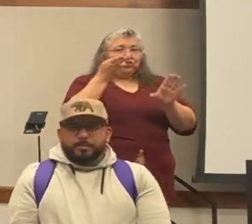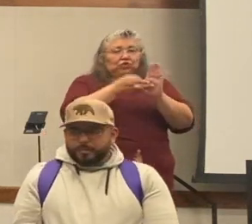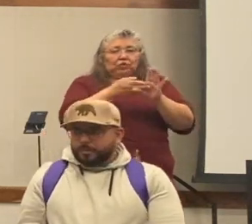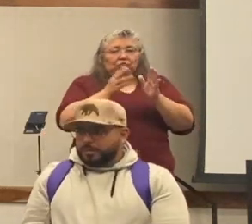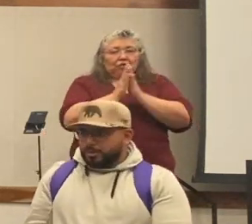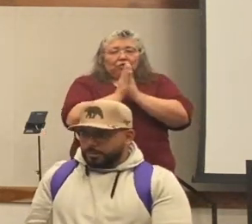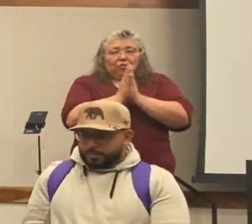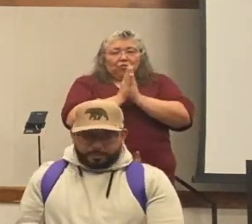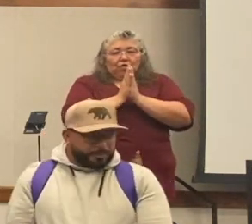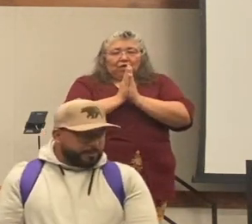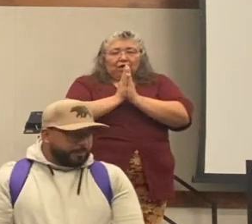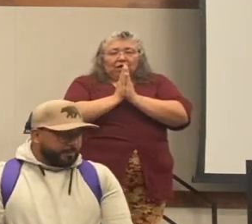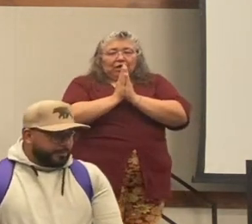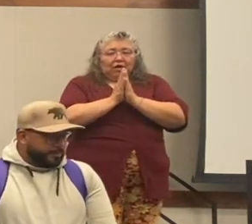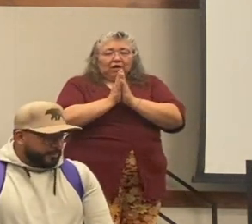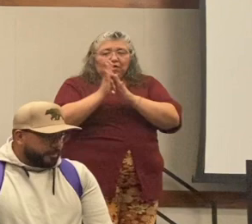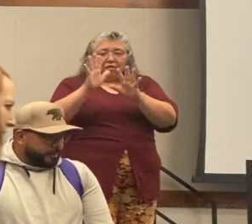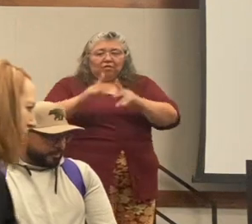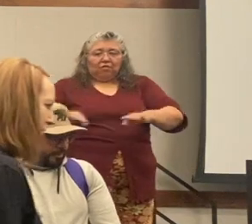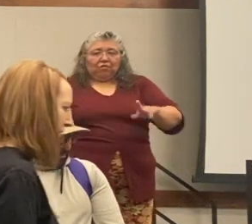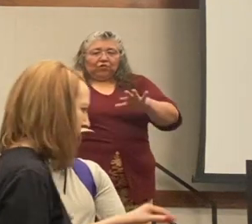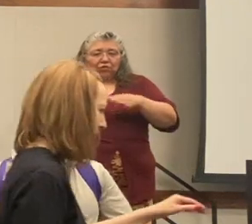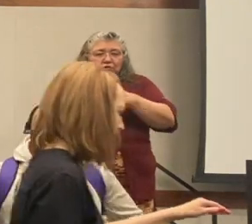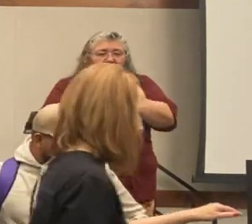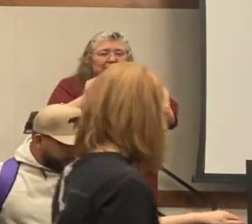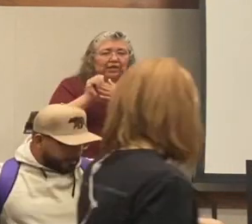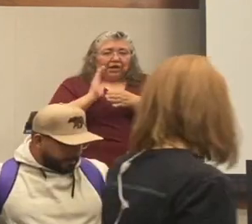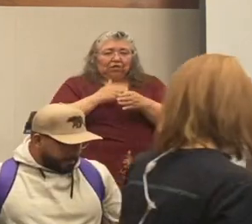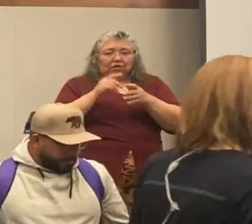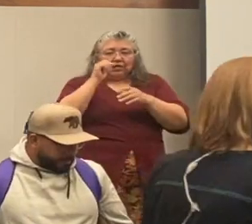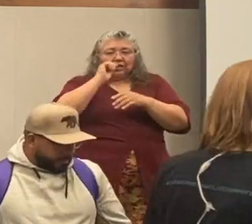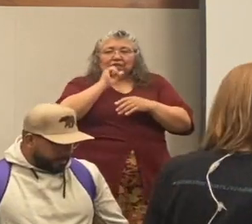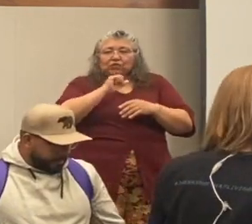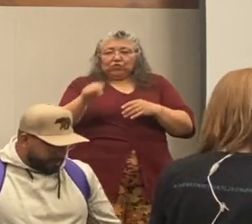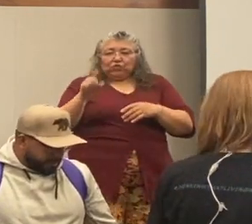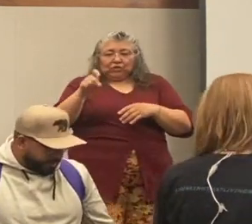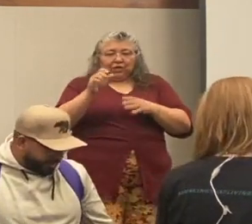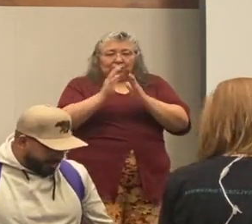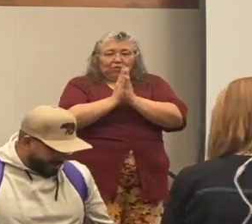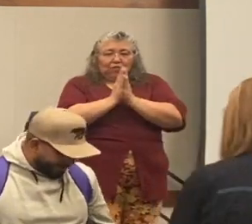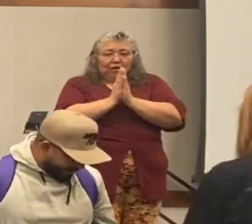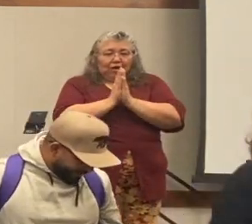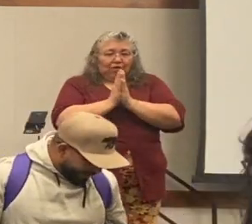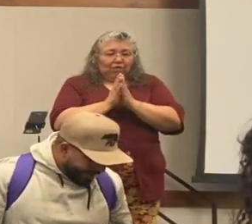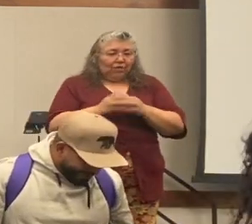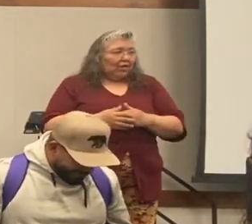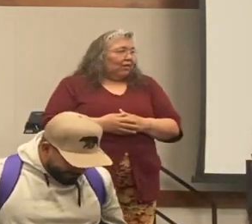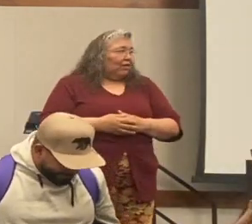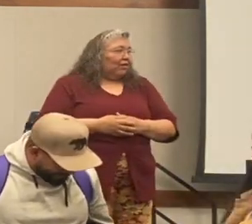over you, brother, all right? Because you're leading our teenagers and you need prayer, okay?